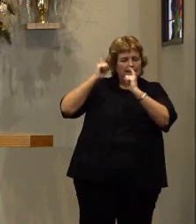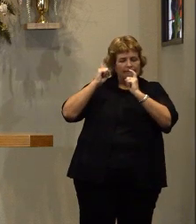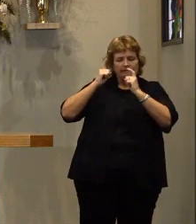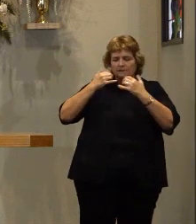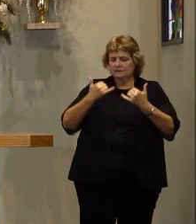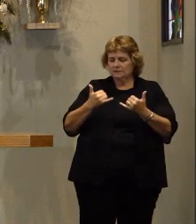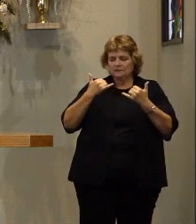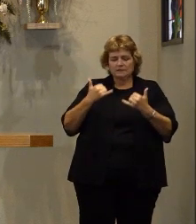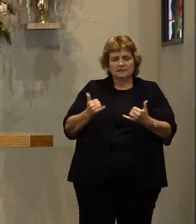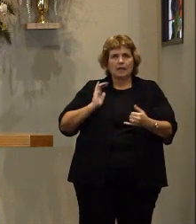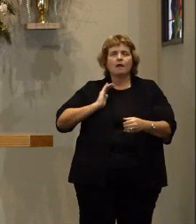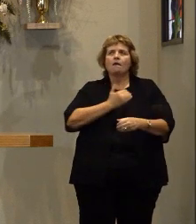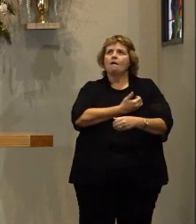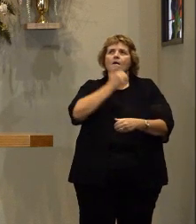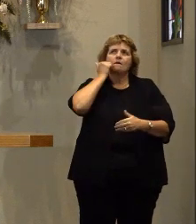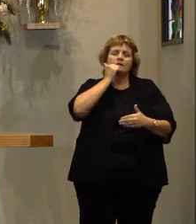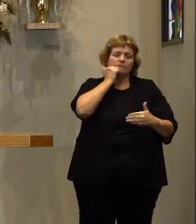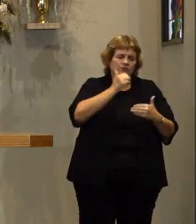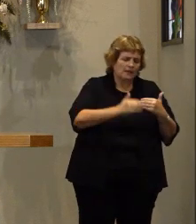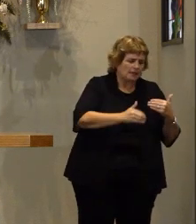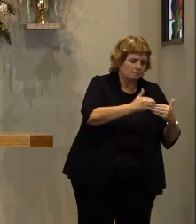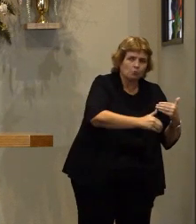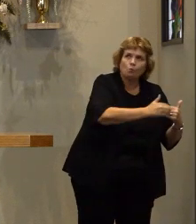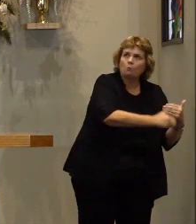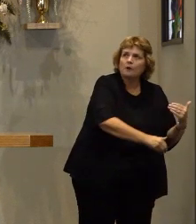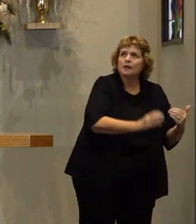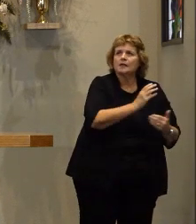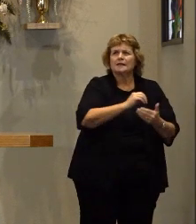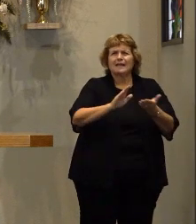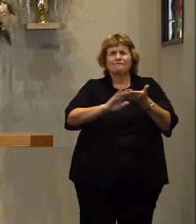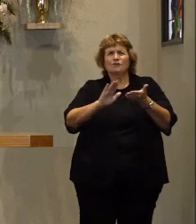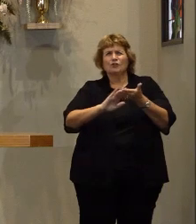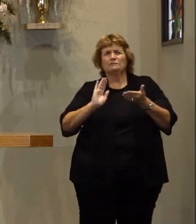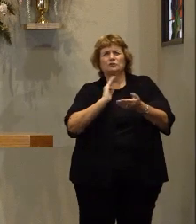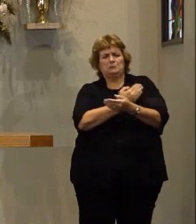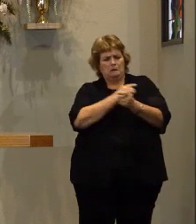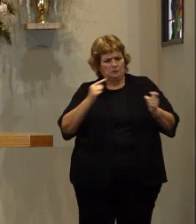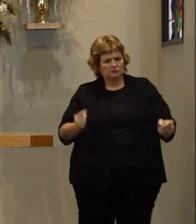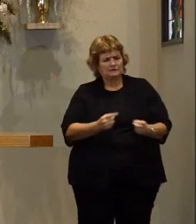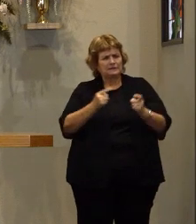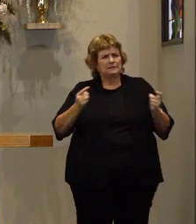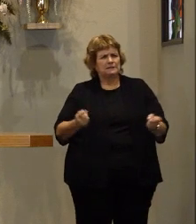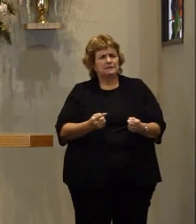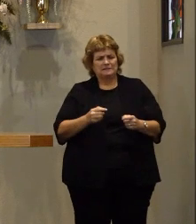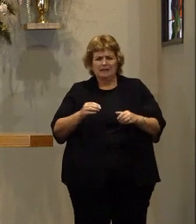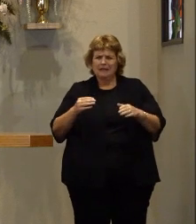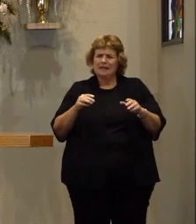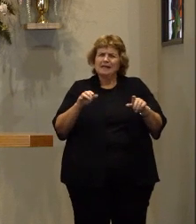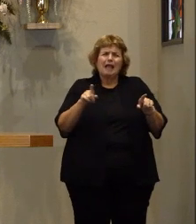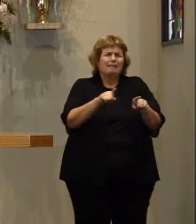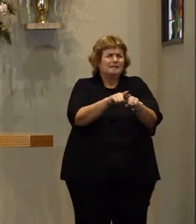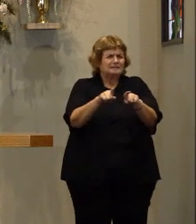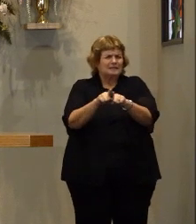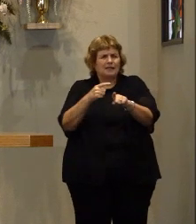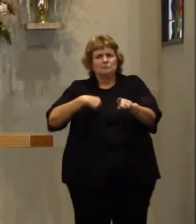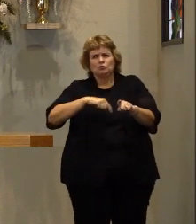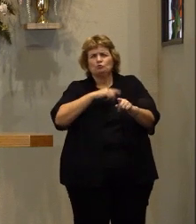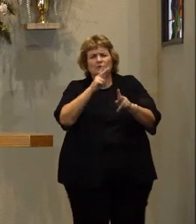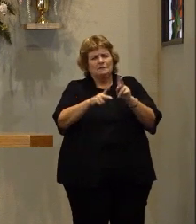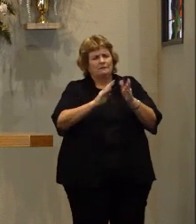day our daily bread, and forgive us our trespasses, as we forgive those who trespass against